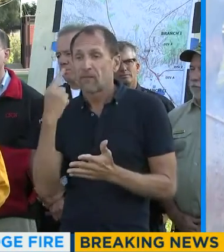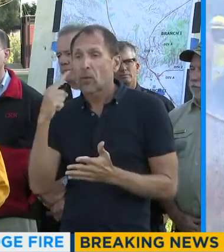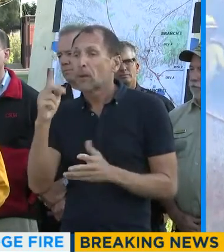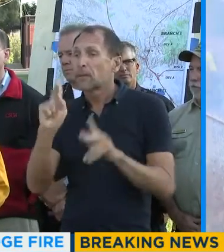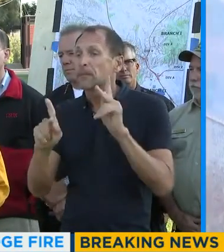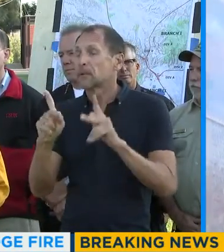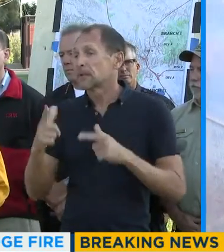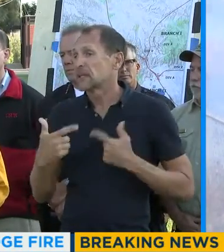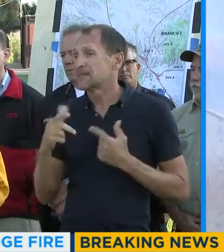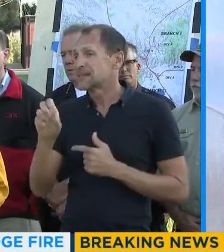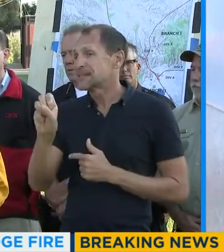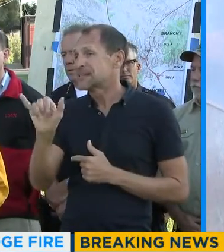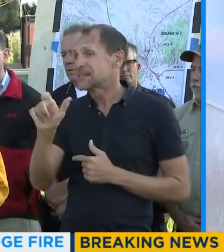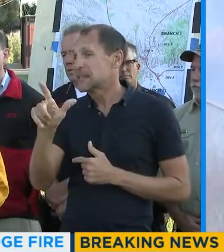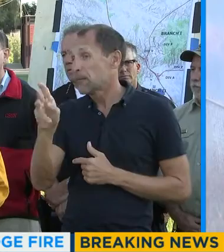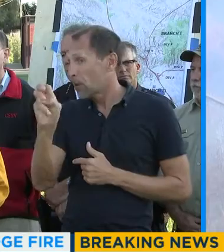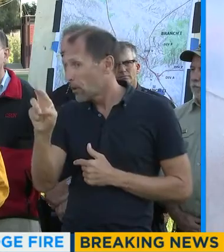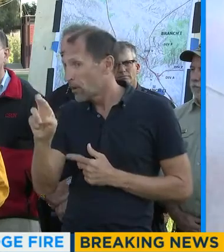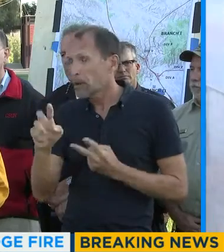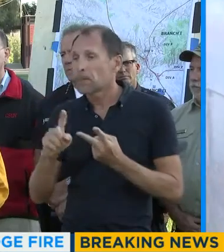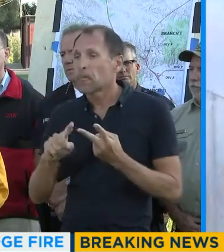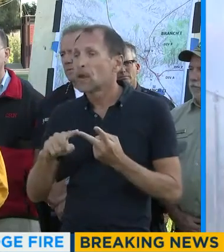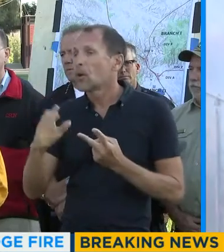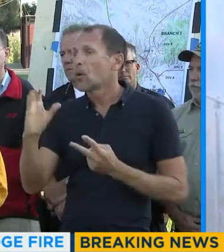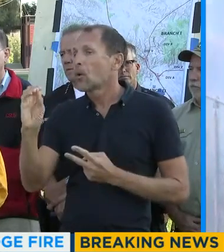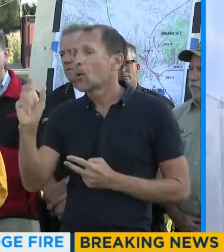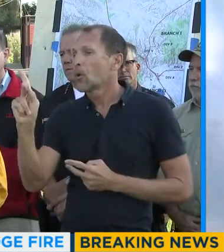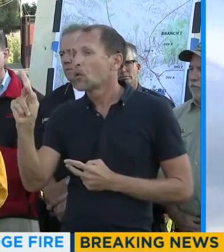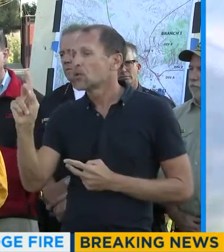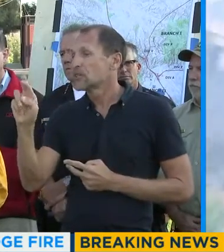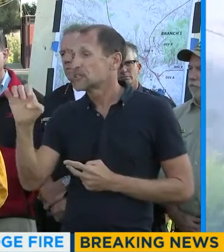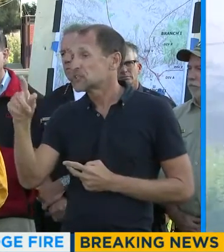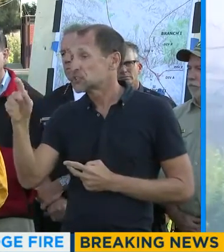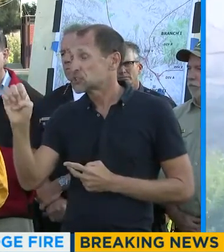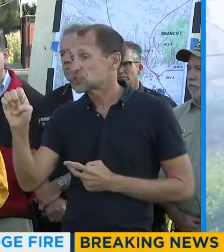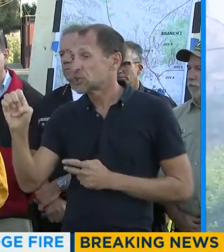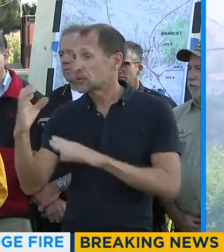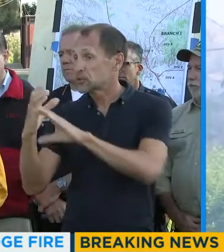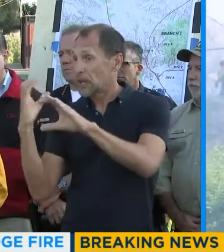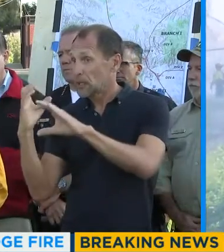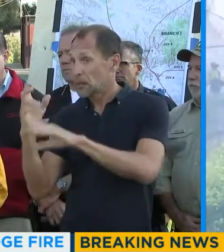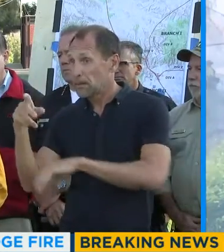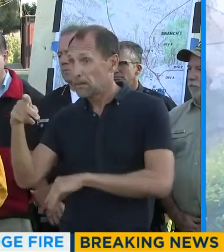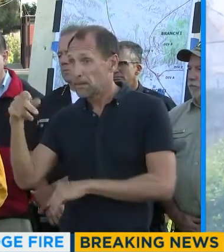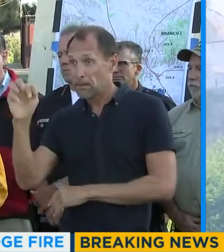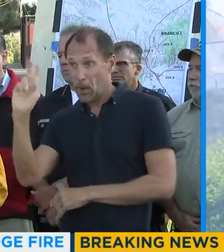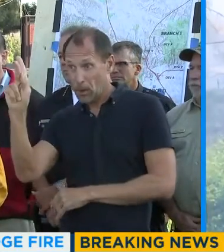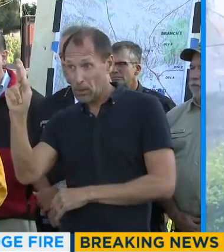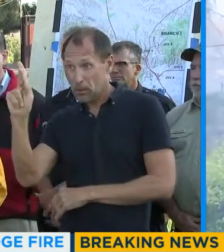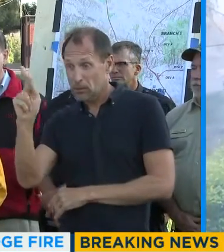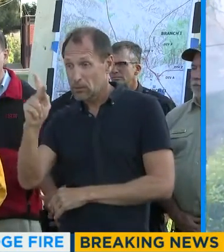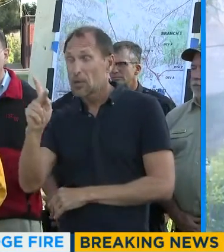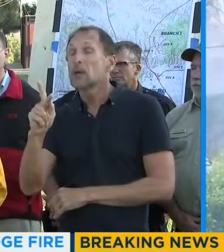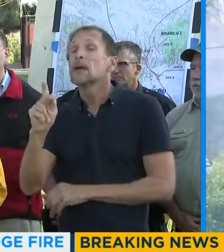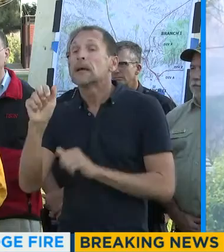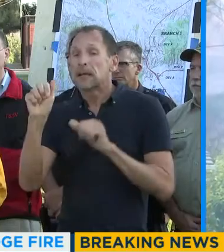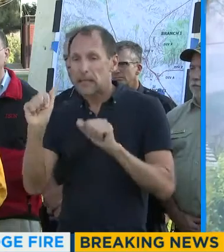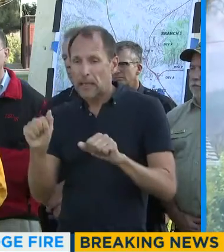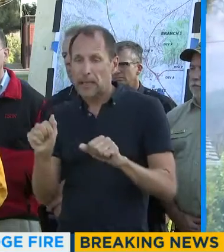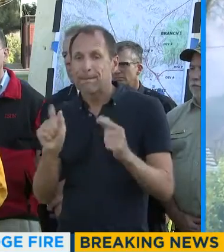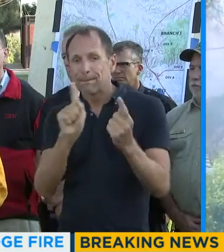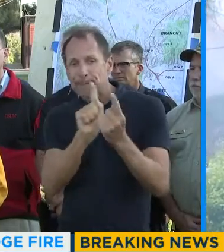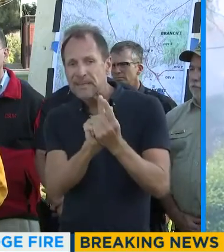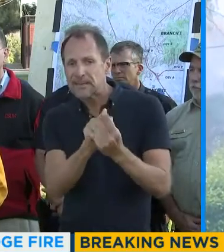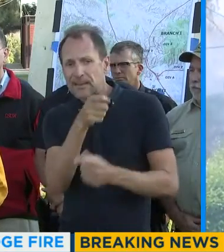Sylmar of the Oak Ridge Mobile Home Park. They can be escorted from the Sylmar